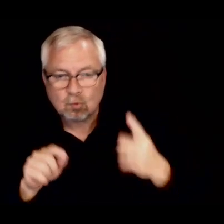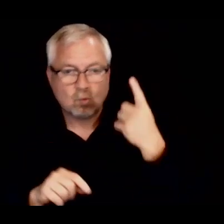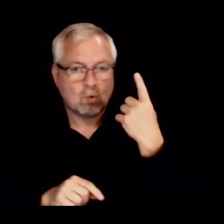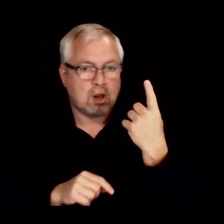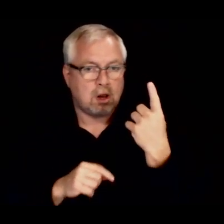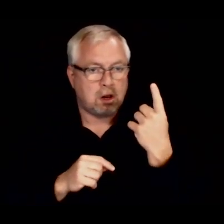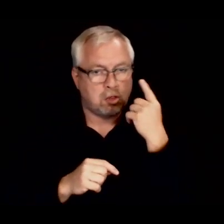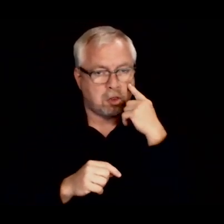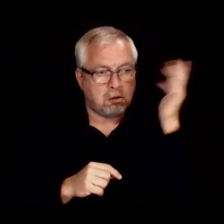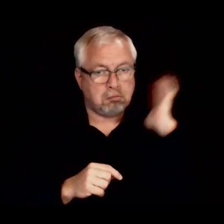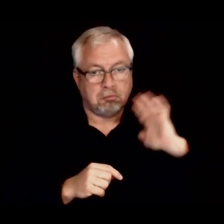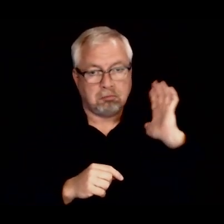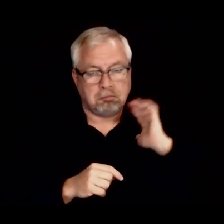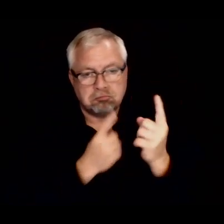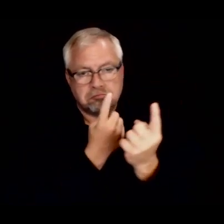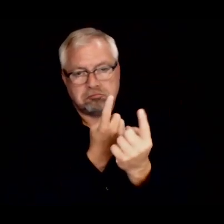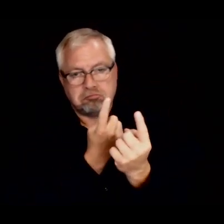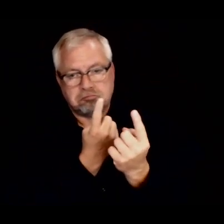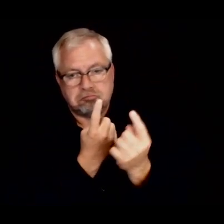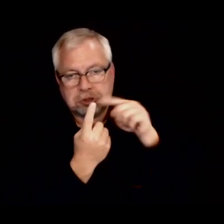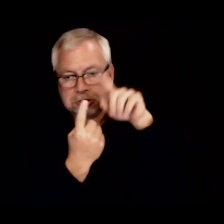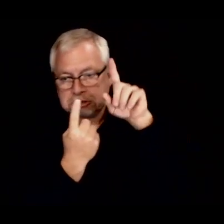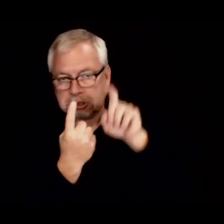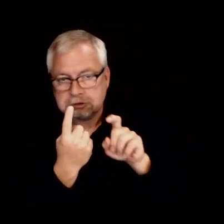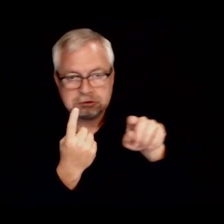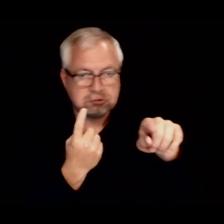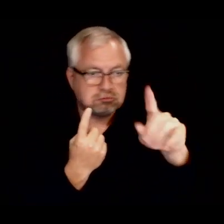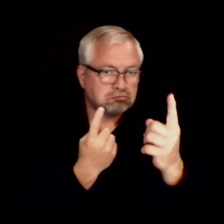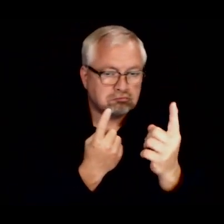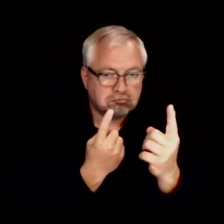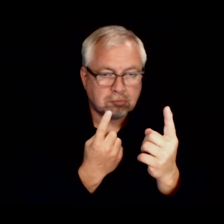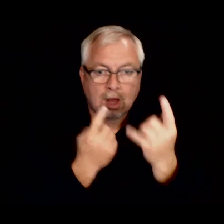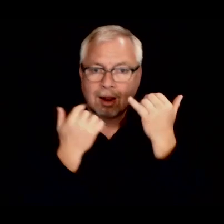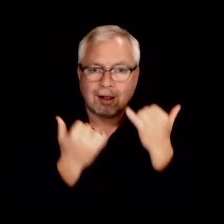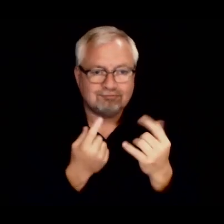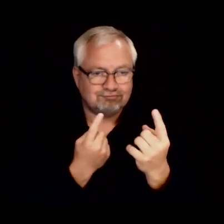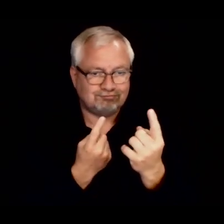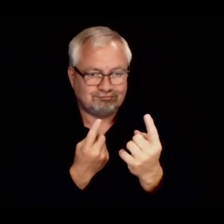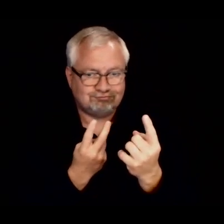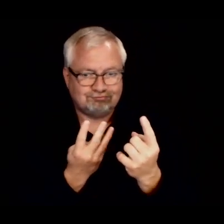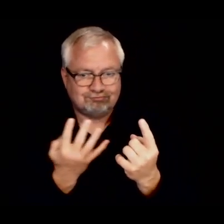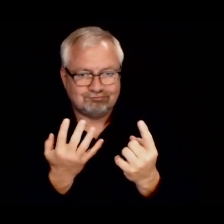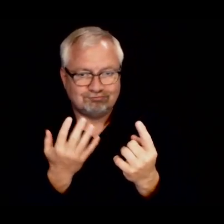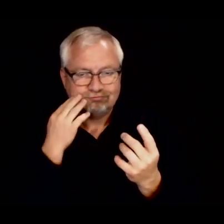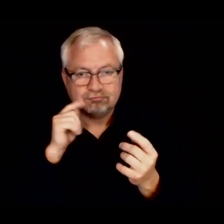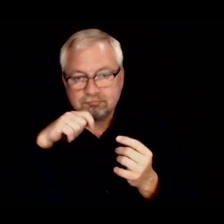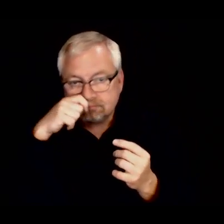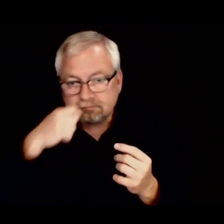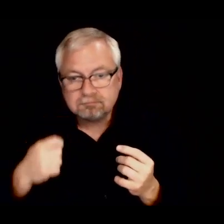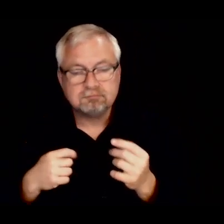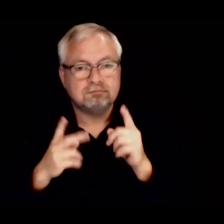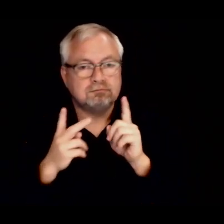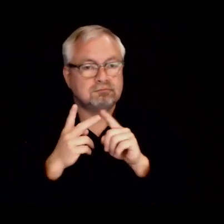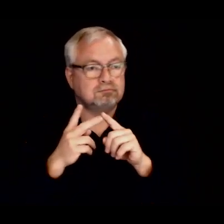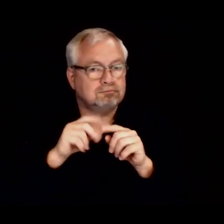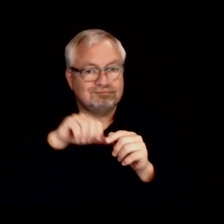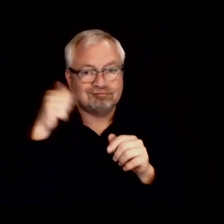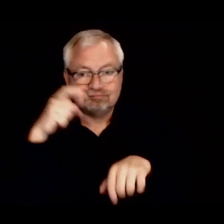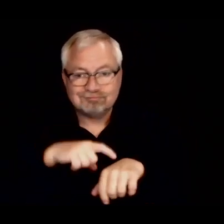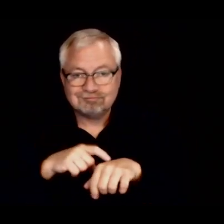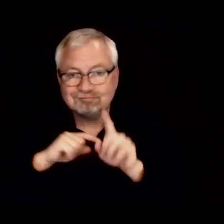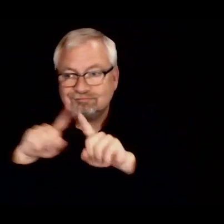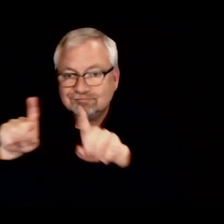sample is collected, and people may get tested more than once on different days. This test level reporting is a more